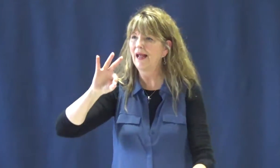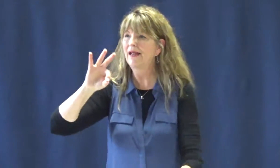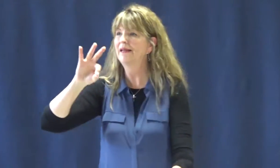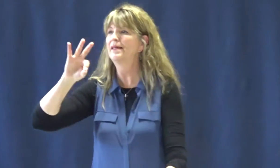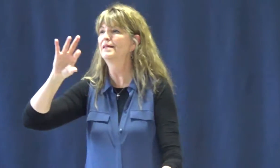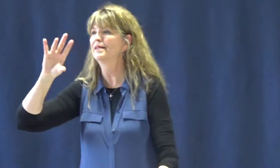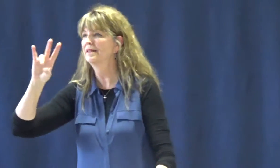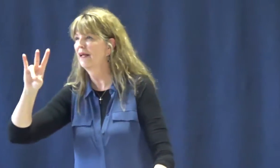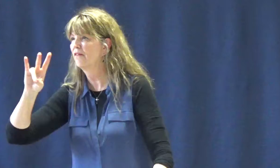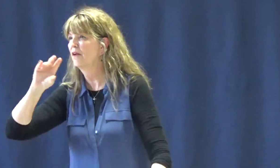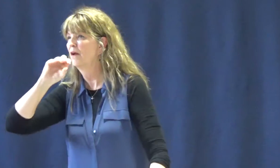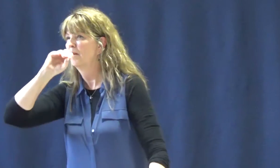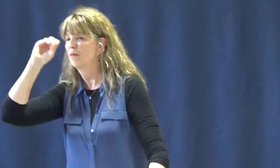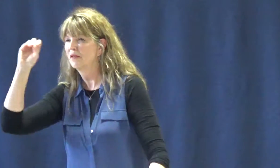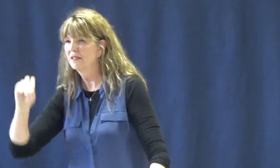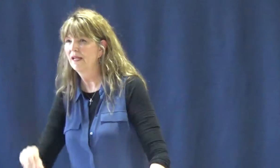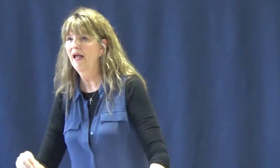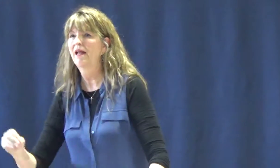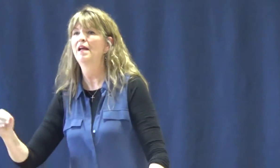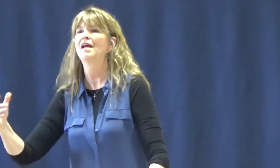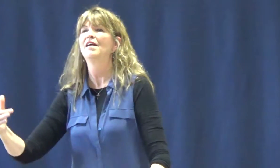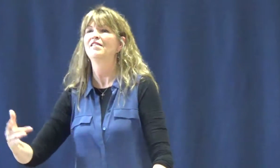And to make that 97%